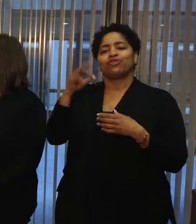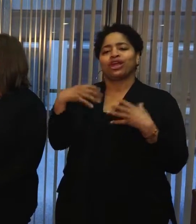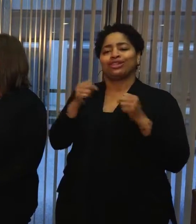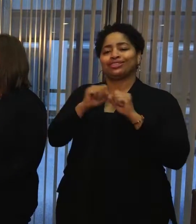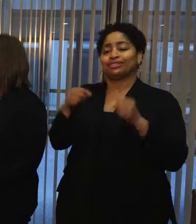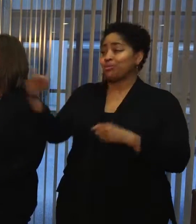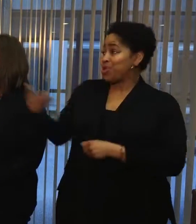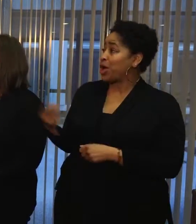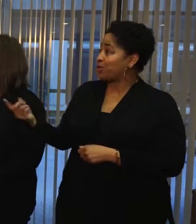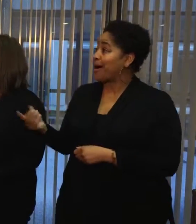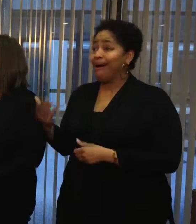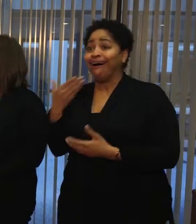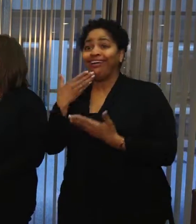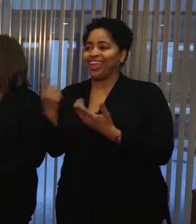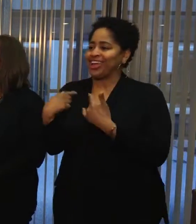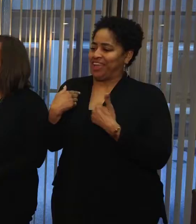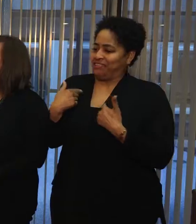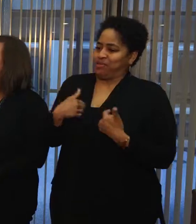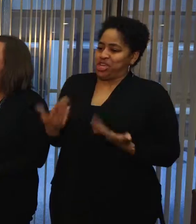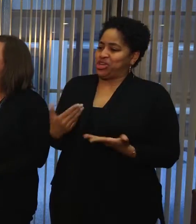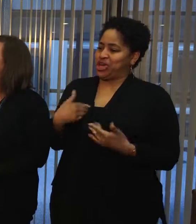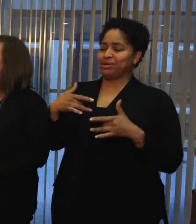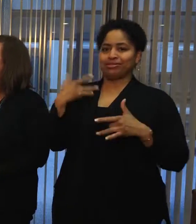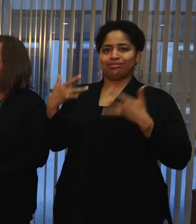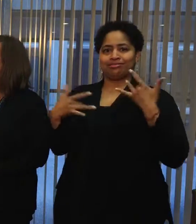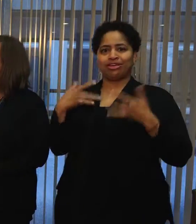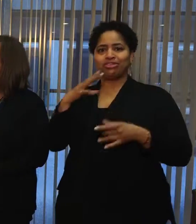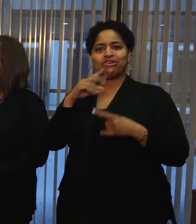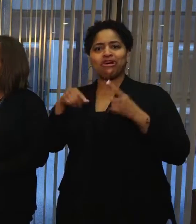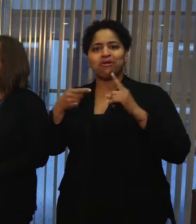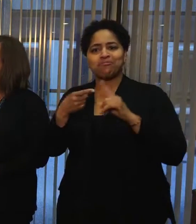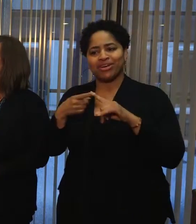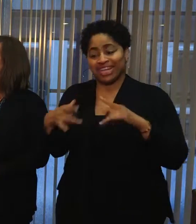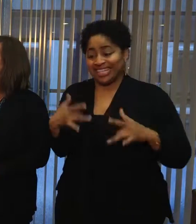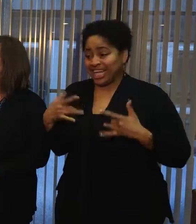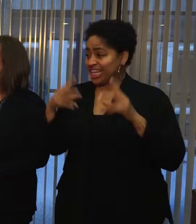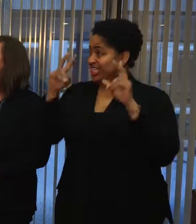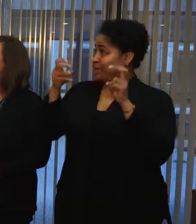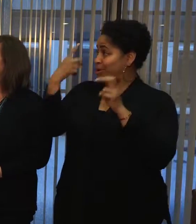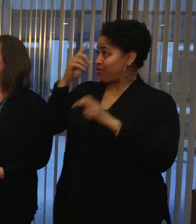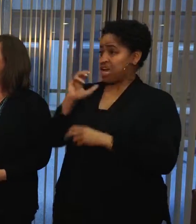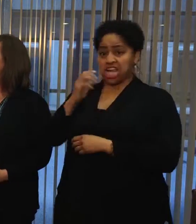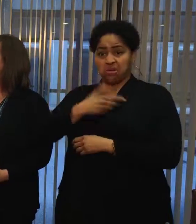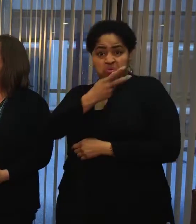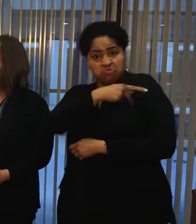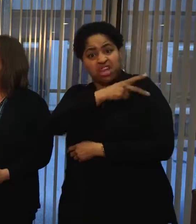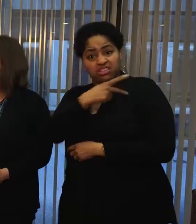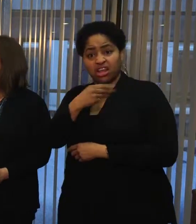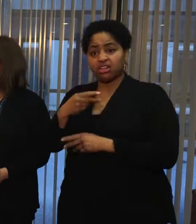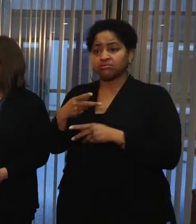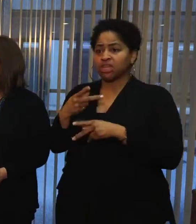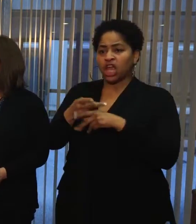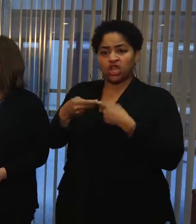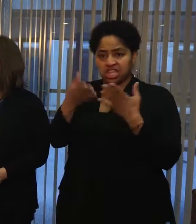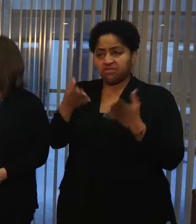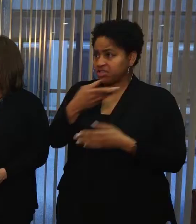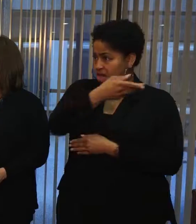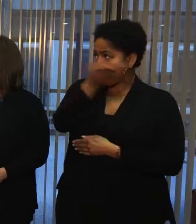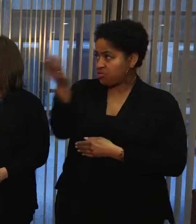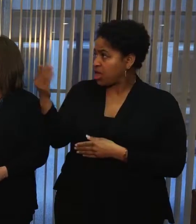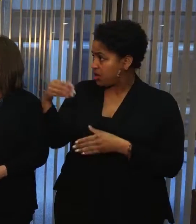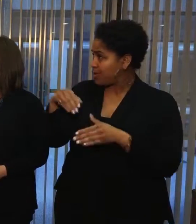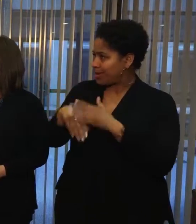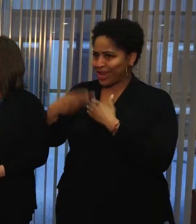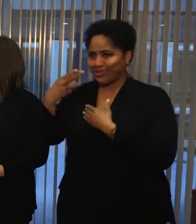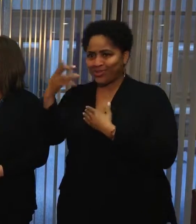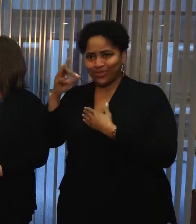Rob. Yeah, thanks for having me. I'm excited to talk about this exciting topic for our patients and our caregivers out there in